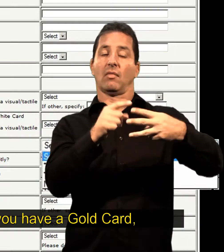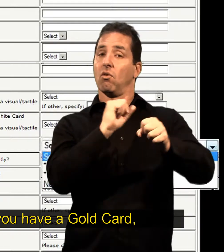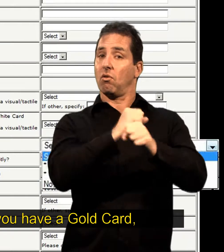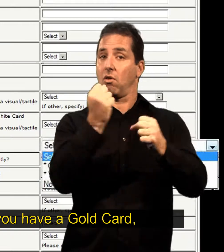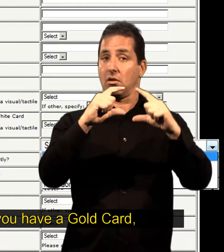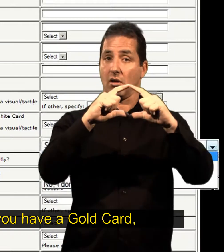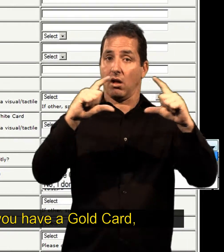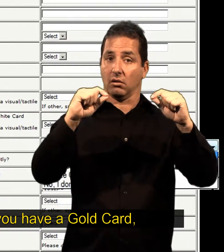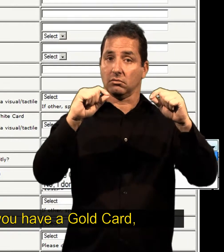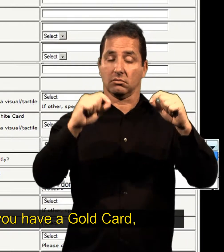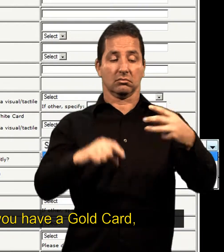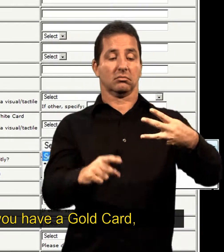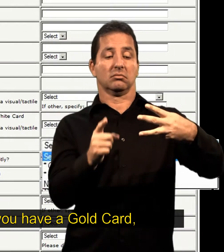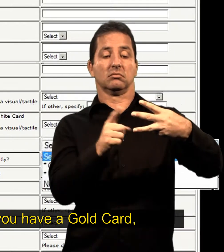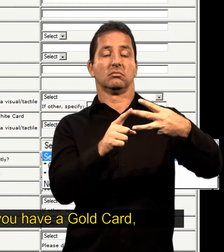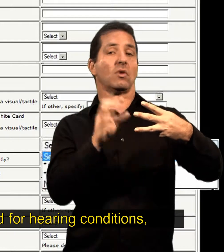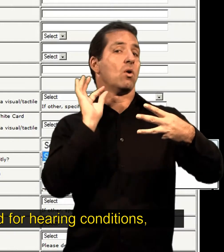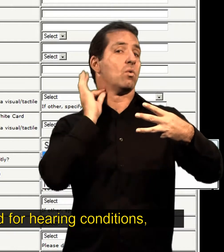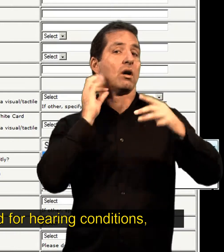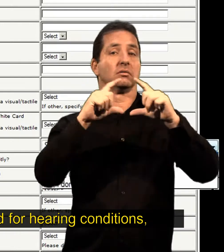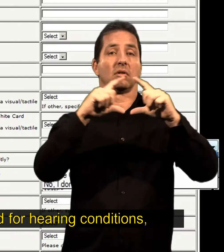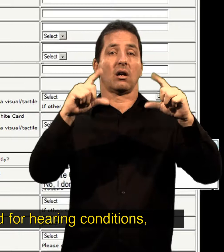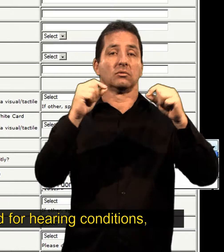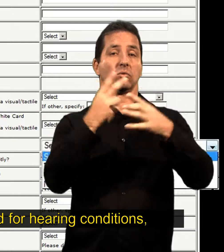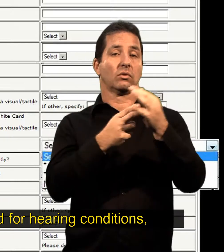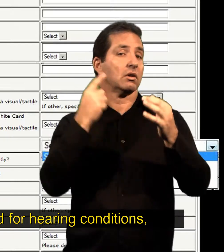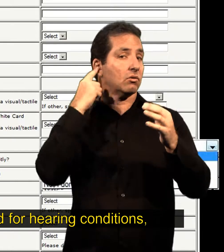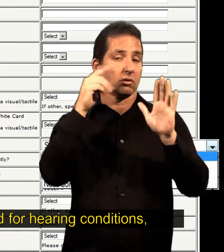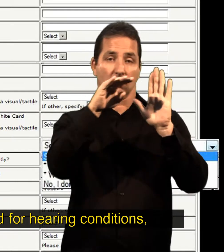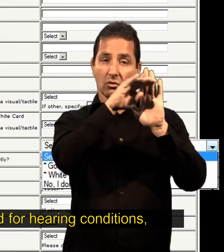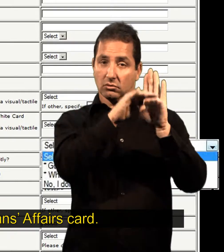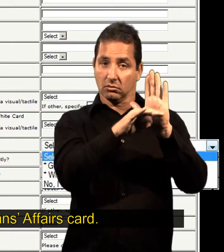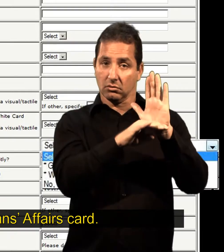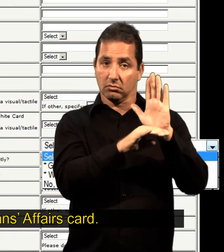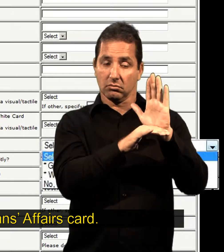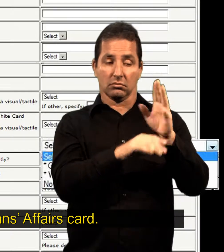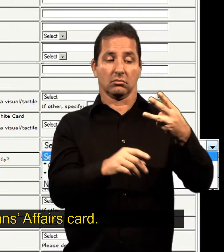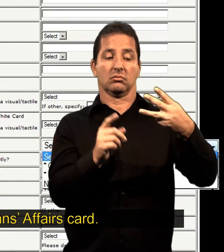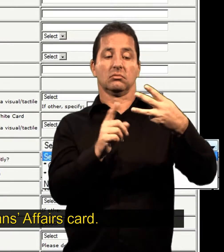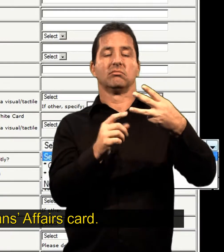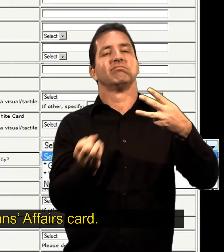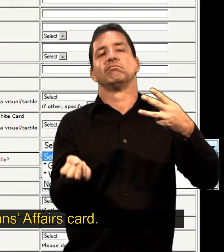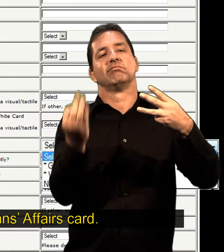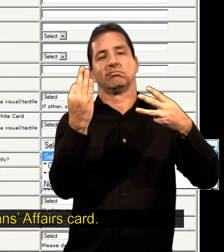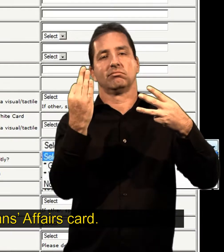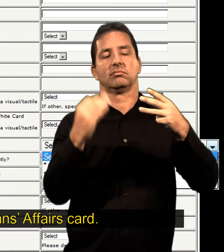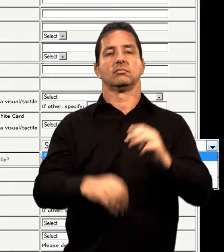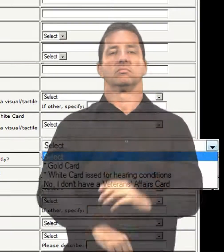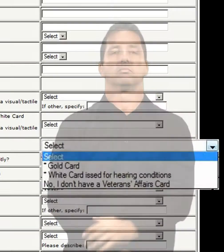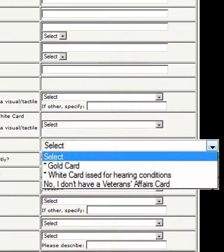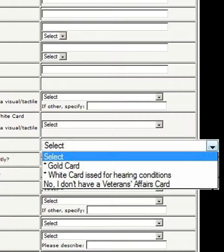Choose whether you have a gold card, a white card issued for hearing conditions, or no Veterans Affairs